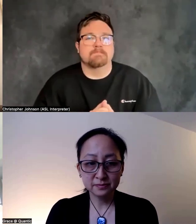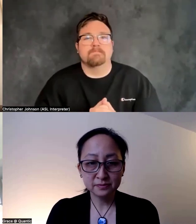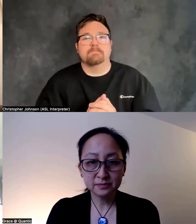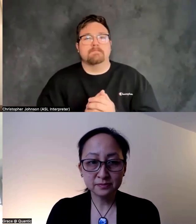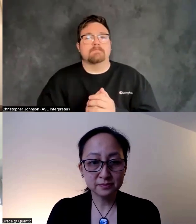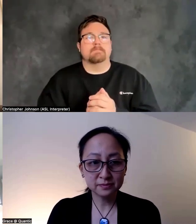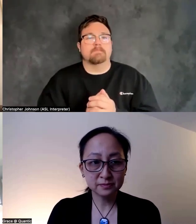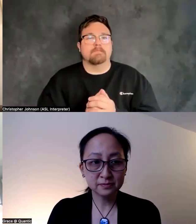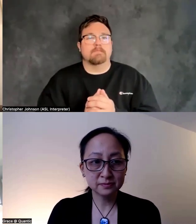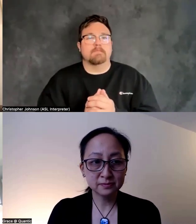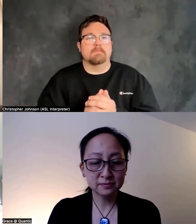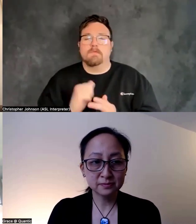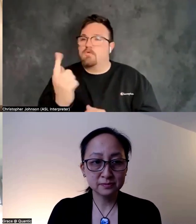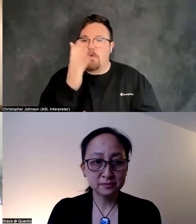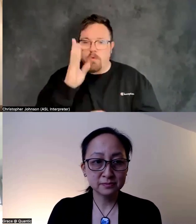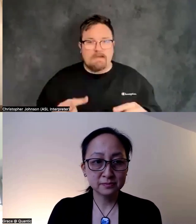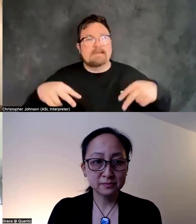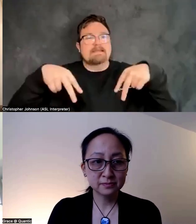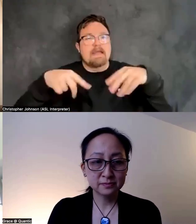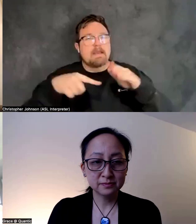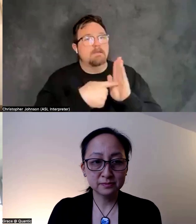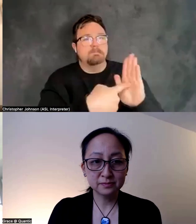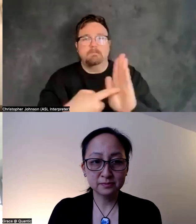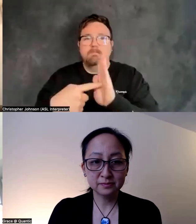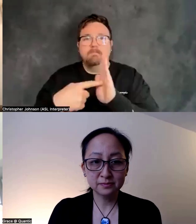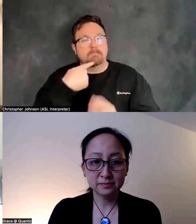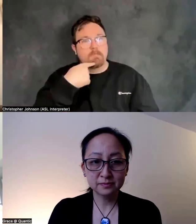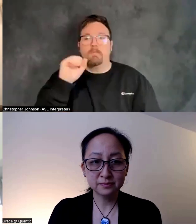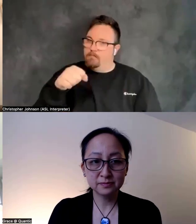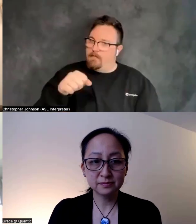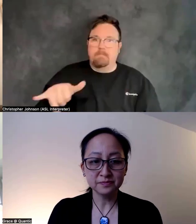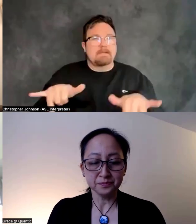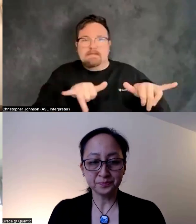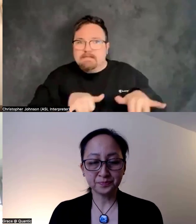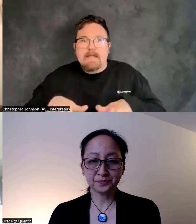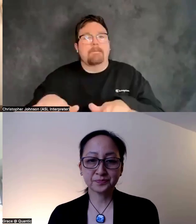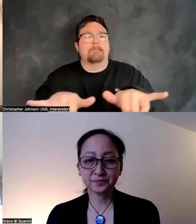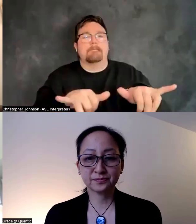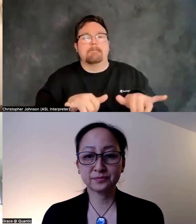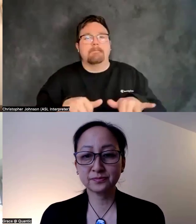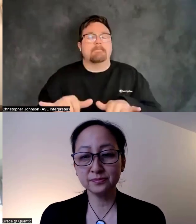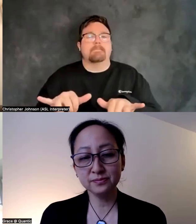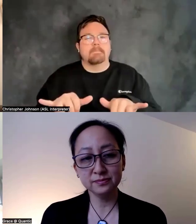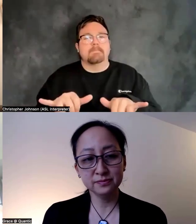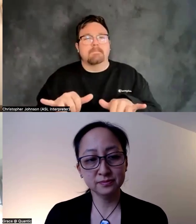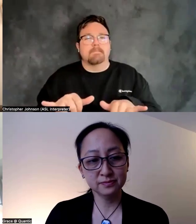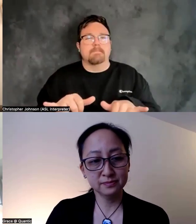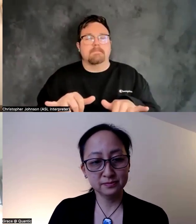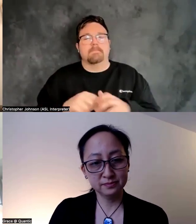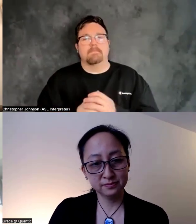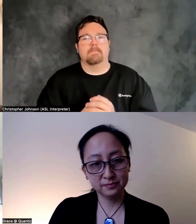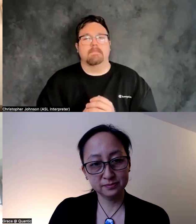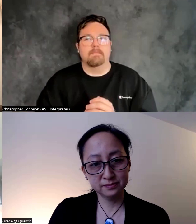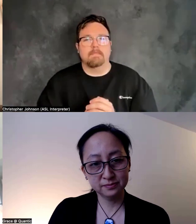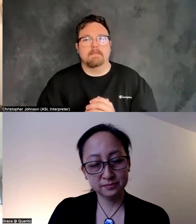and say that, yes, this is the same thing that the original speaker said. Thereby, taking that, not only does